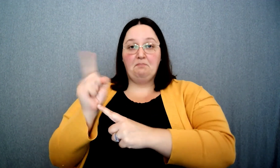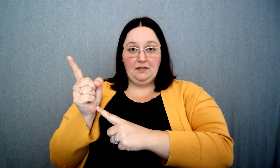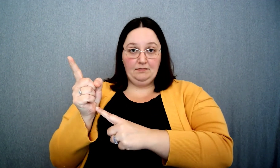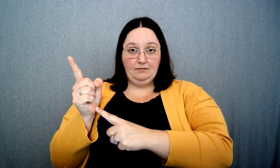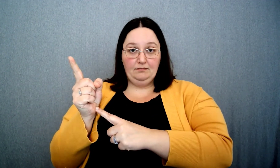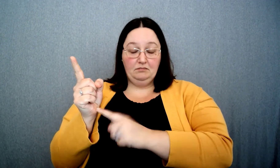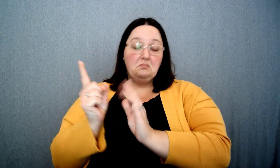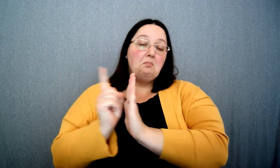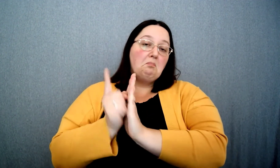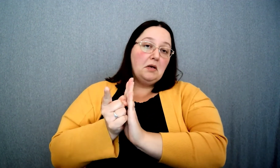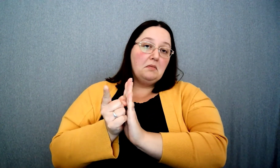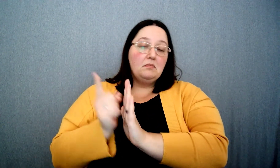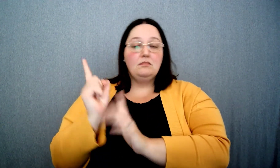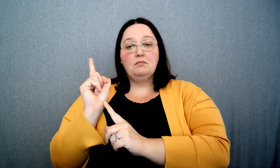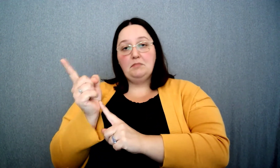Minute.